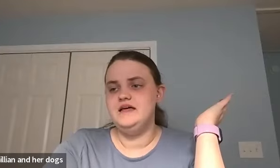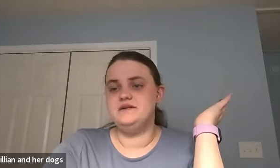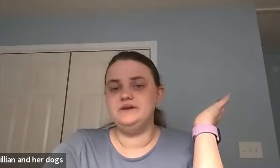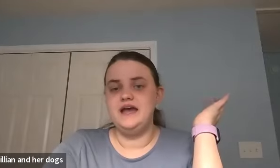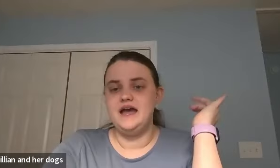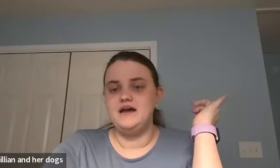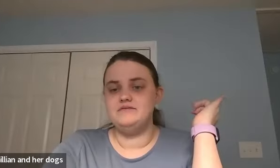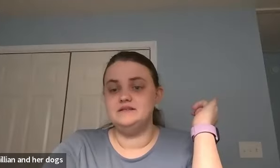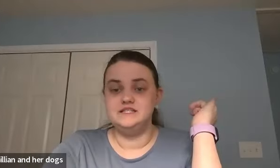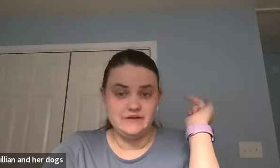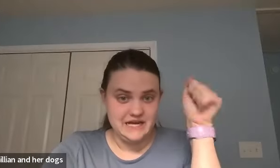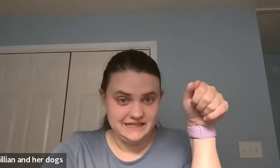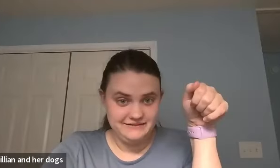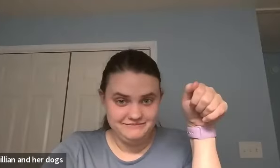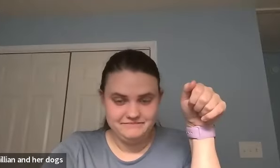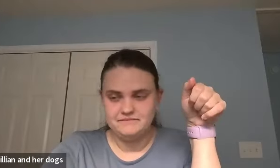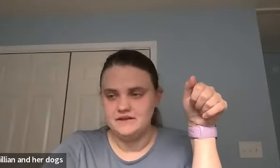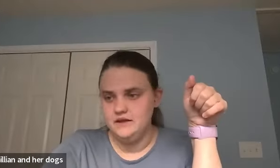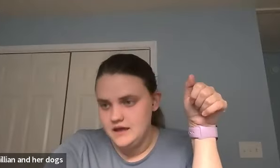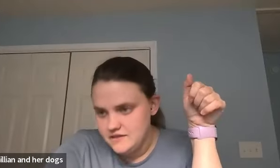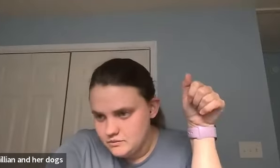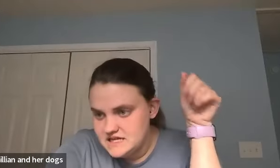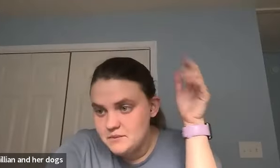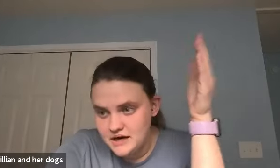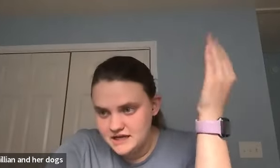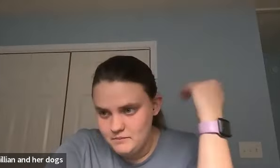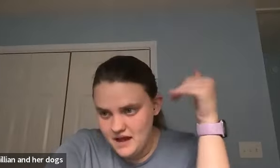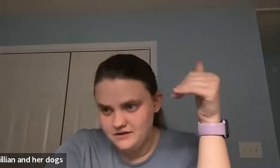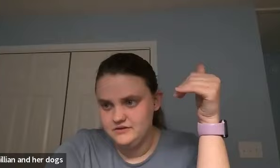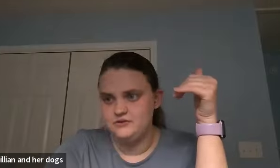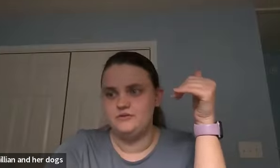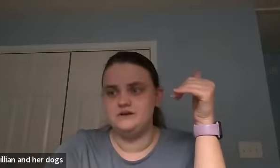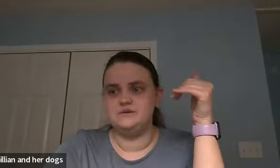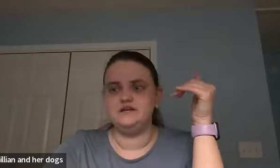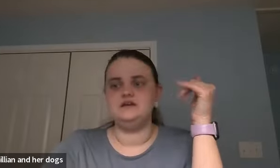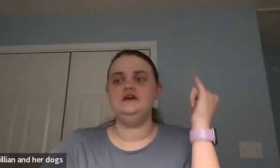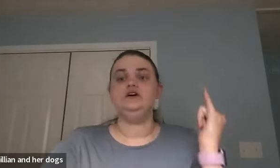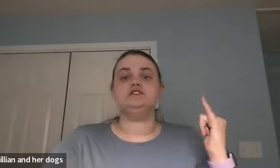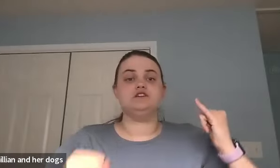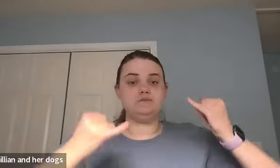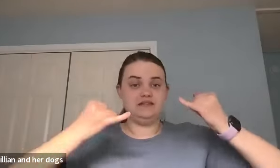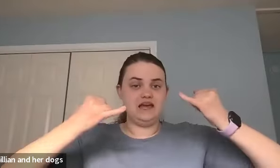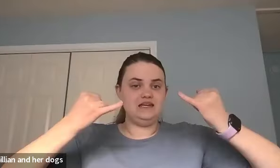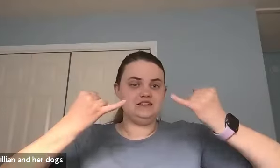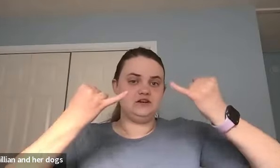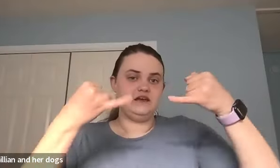then we have spaghetti, and then we'll take a break and go back through the ones that we've done. So spaghetti is you're going to have the